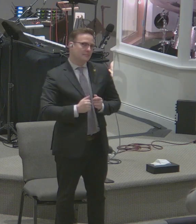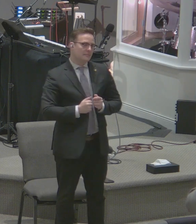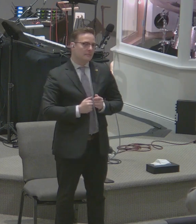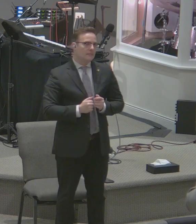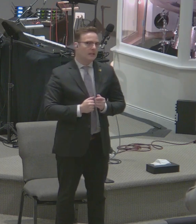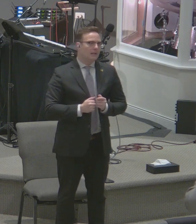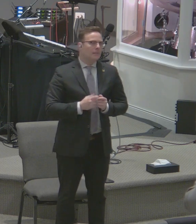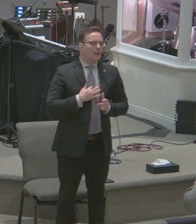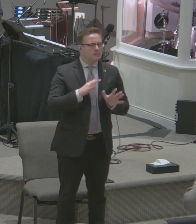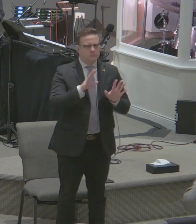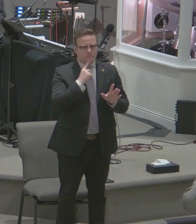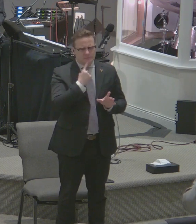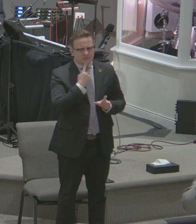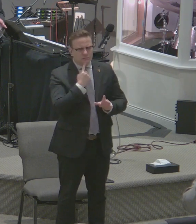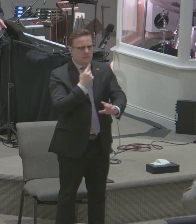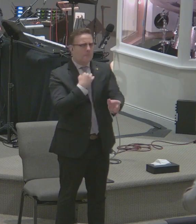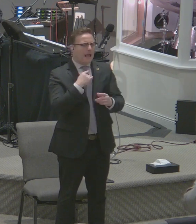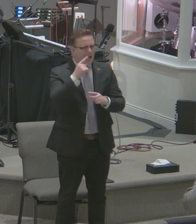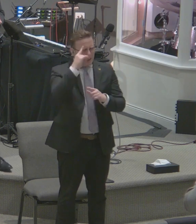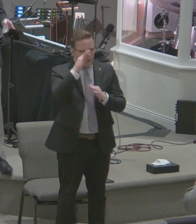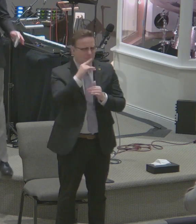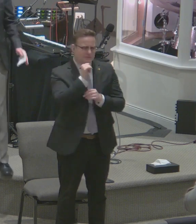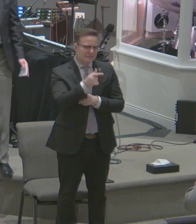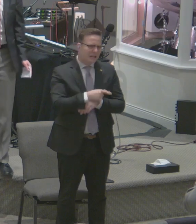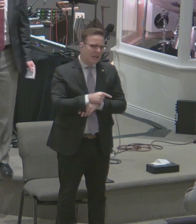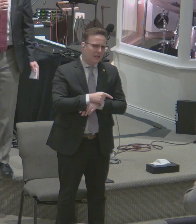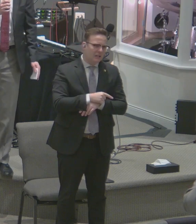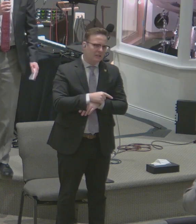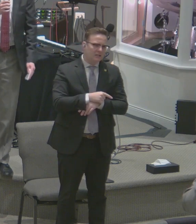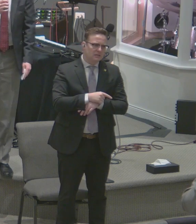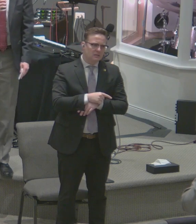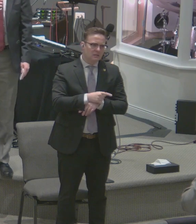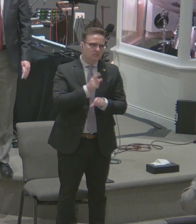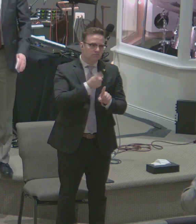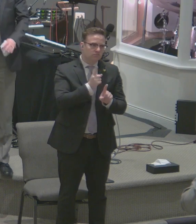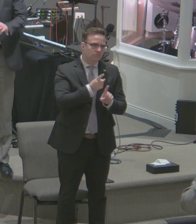I'm being sincere. This has not been a, I hope I, this has not come across as a,